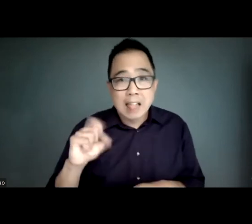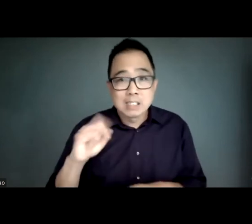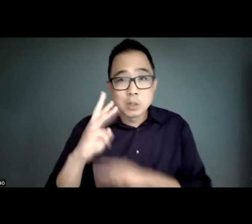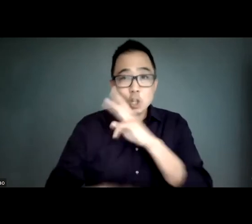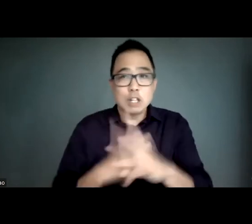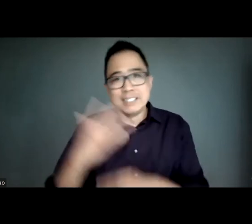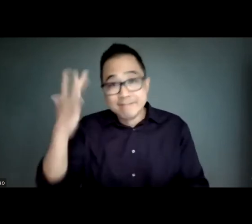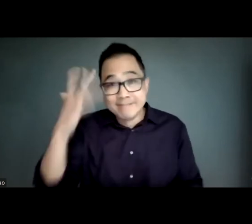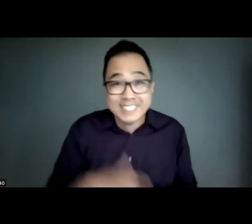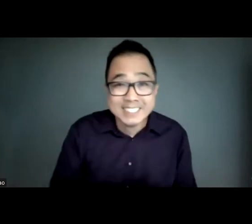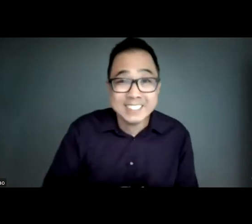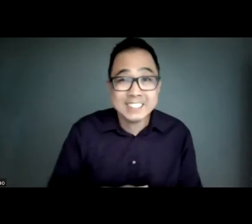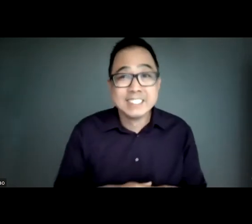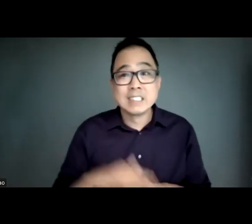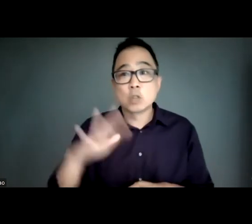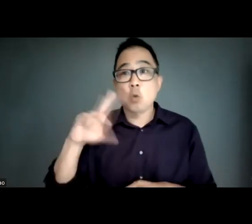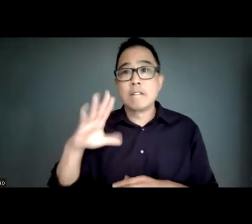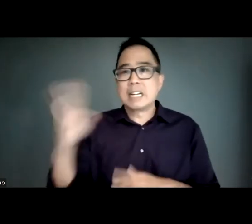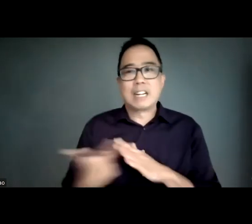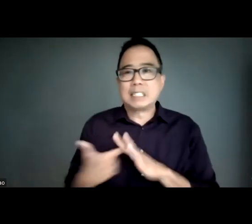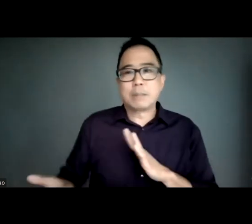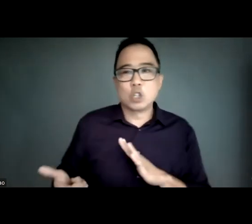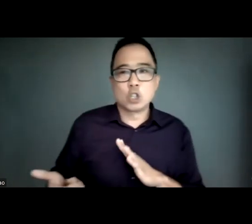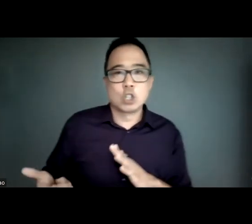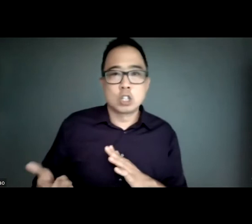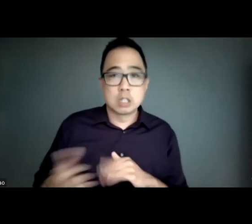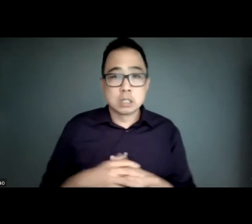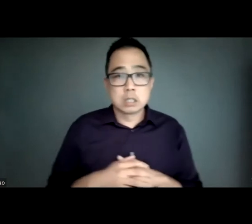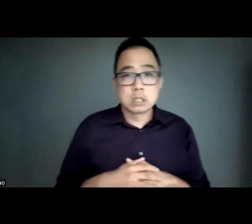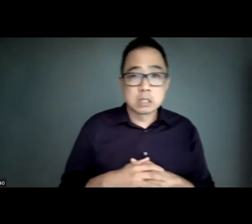out, going to an alien's world.